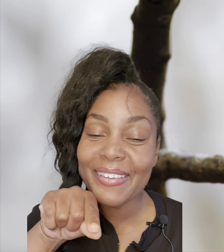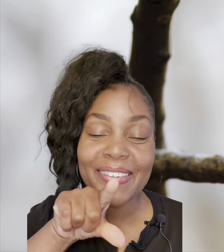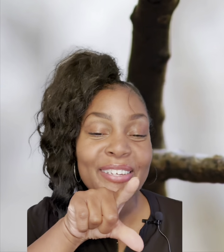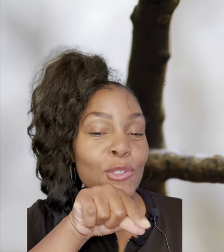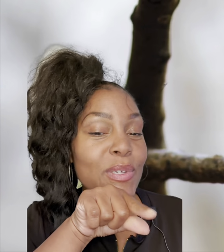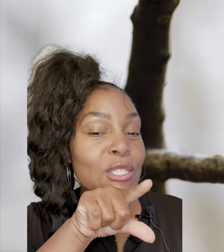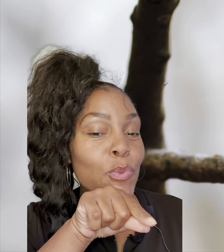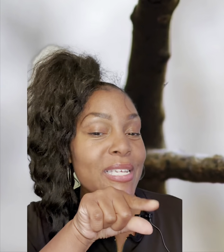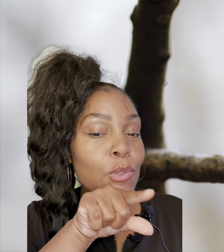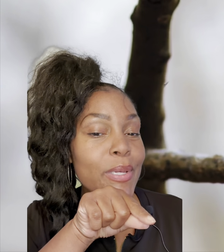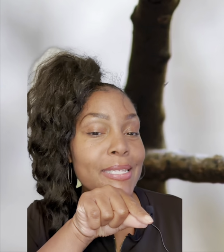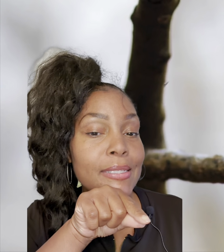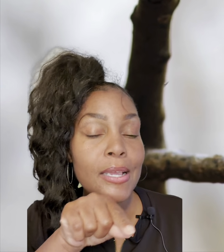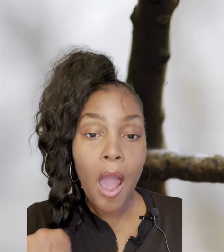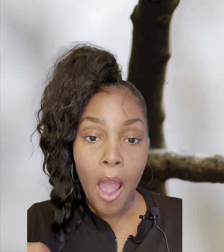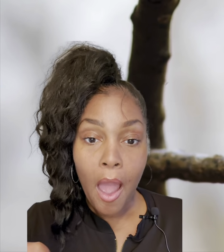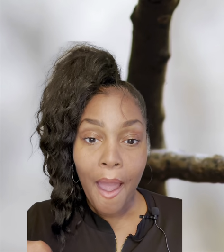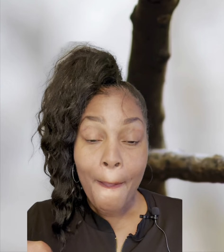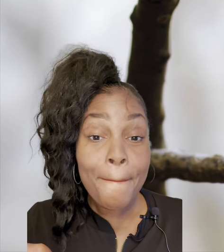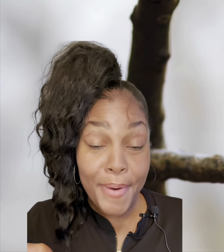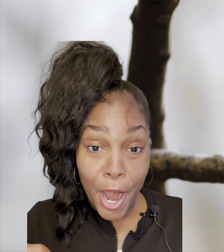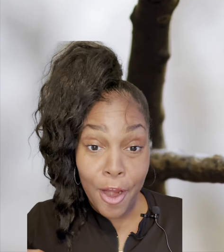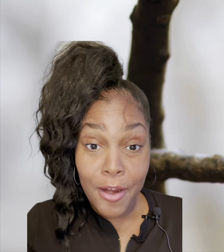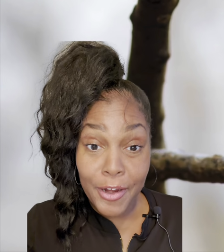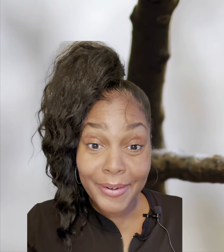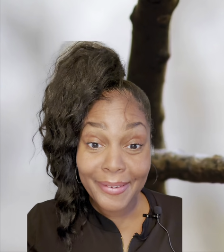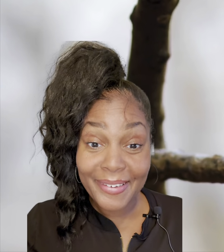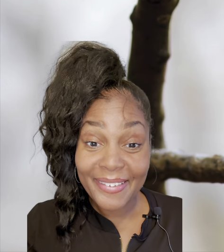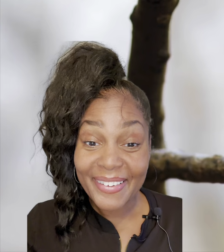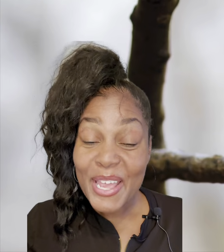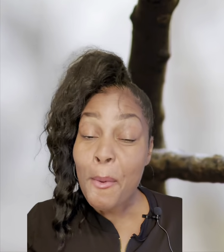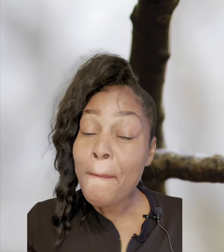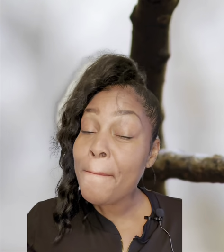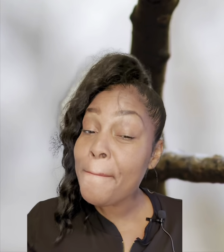Bird! Tweet, tweet, tweet! Bird!